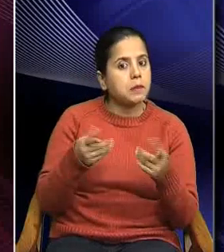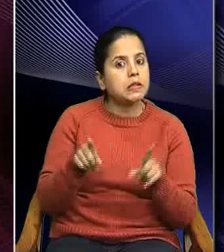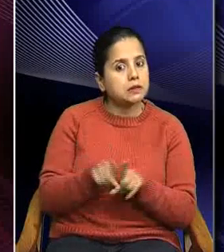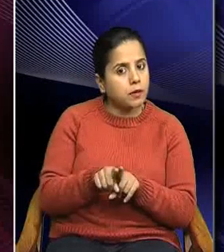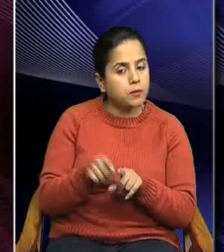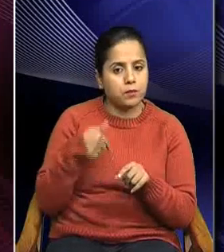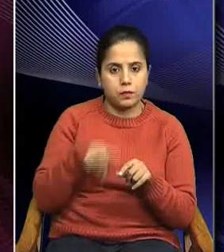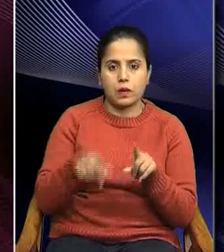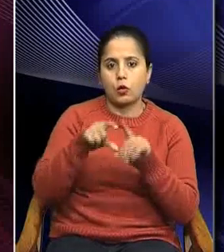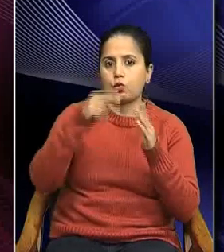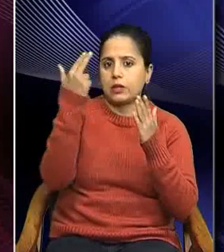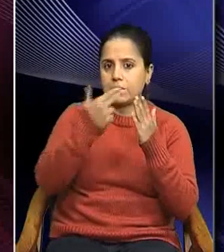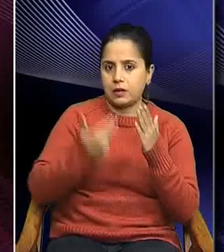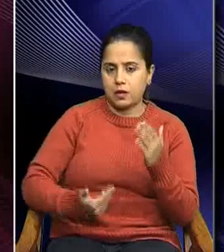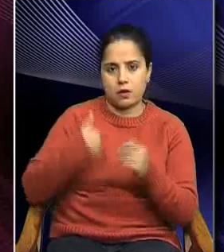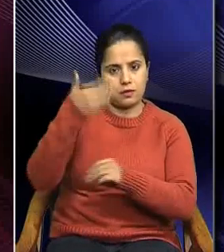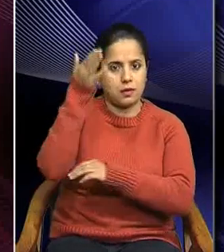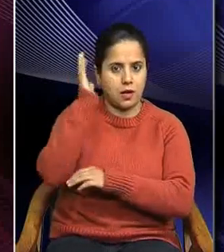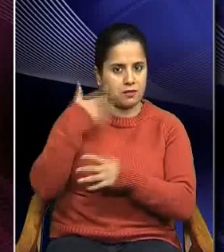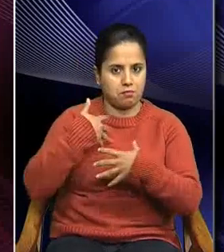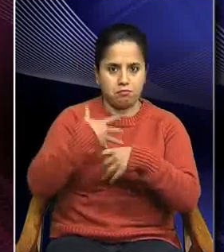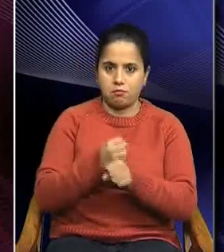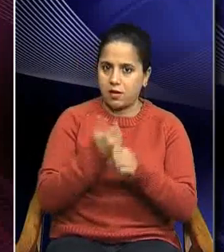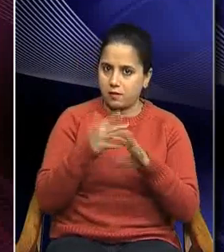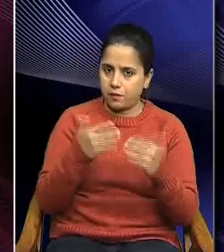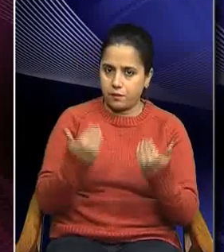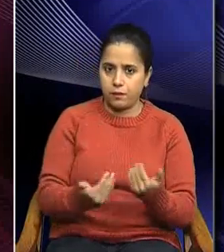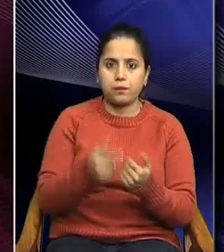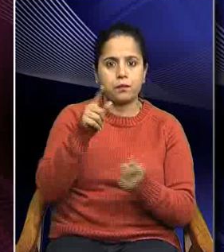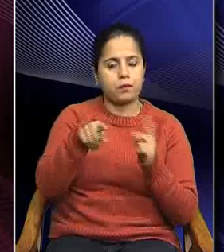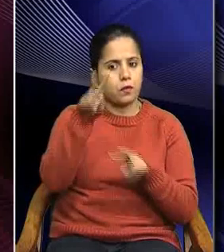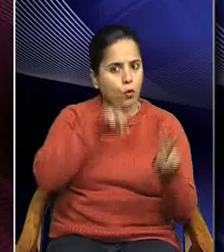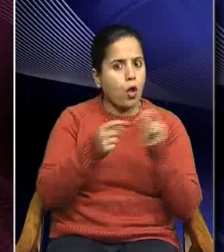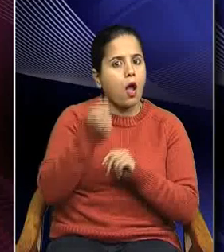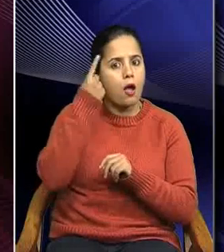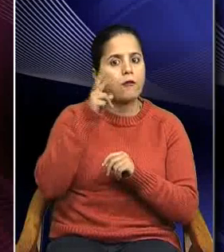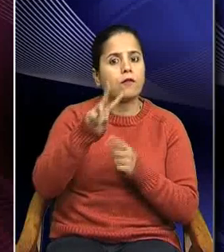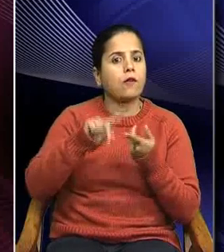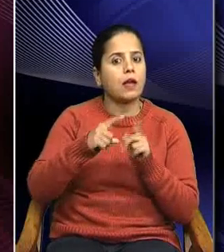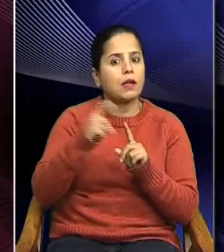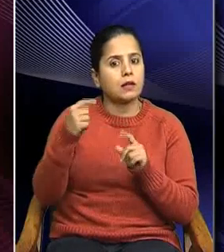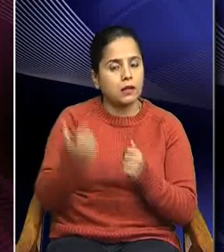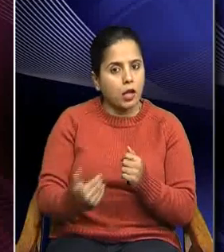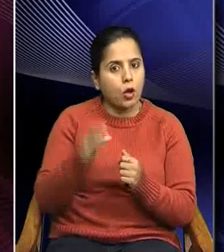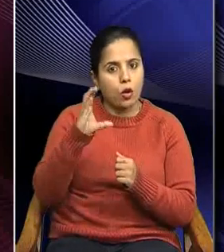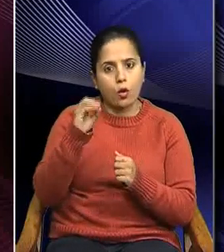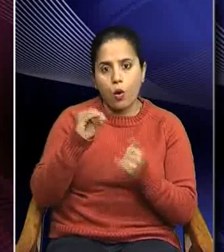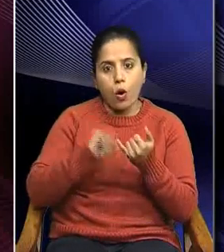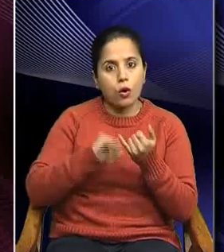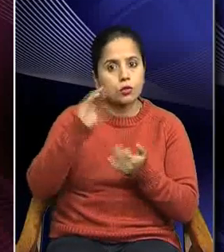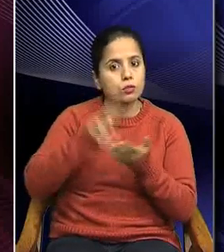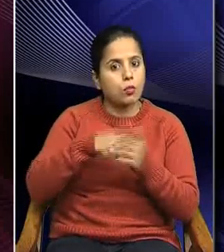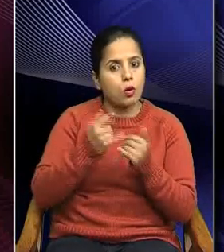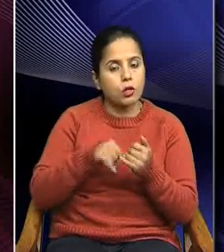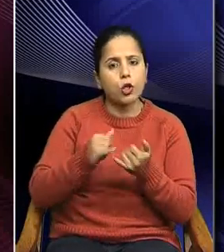have designed this lecture to make sense of Vedic cosmogonies in its